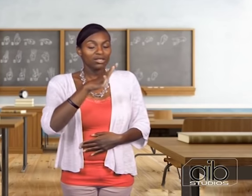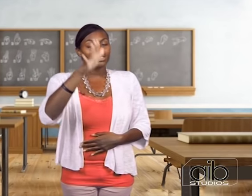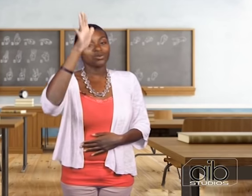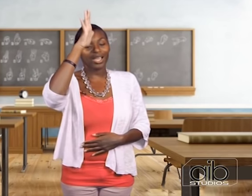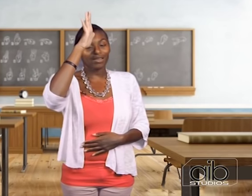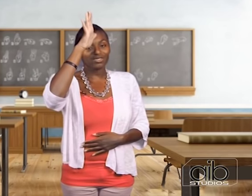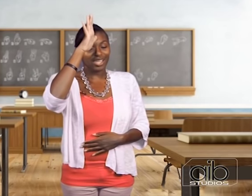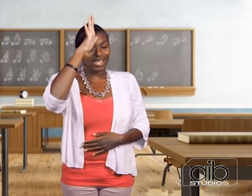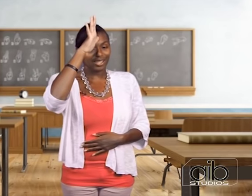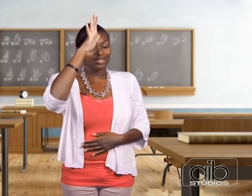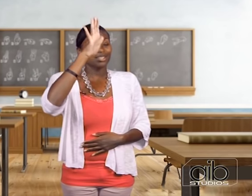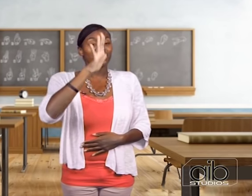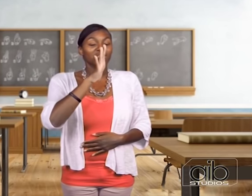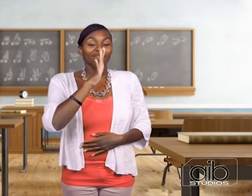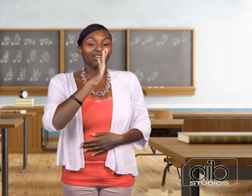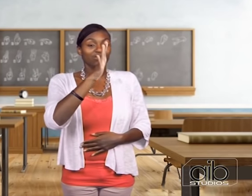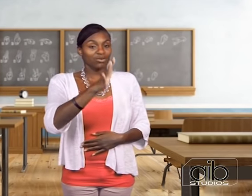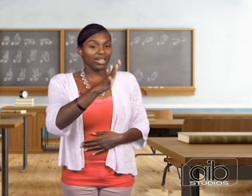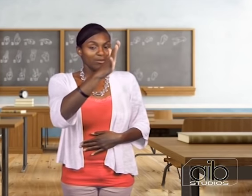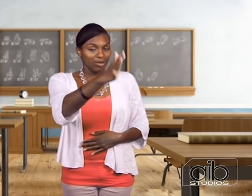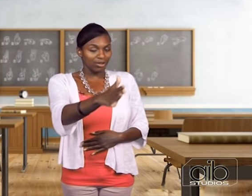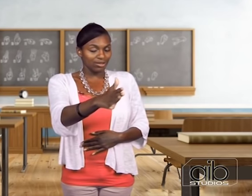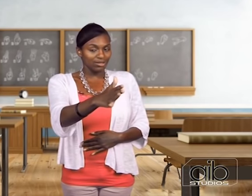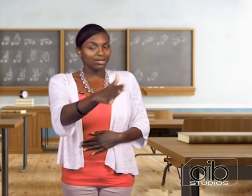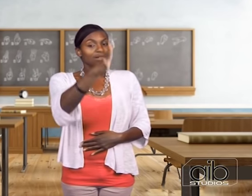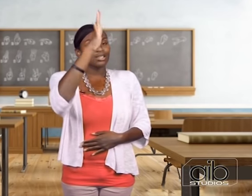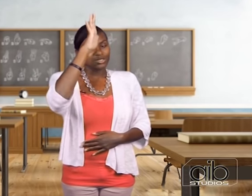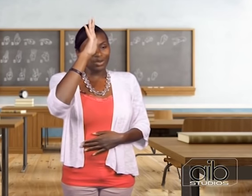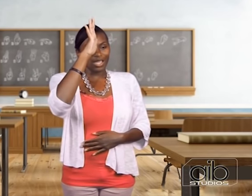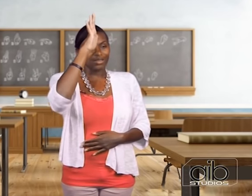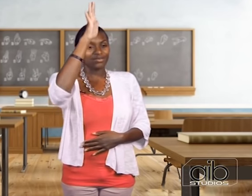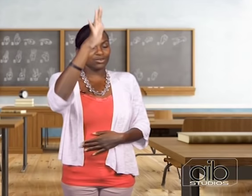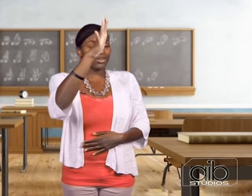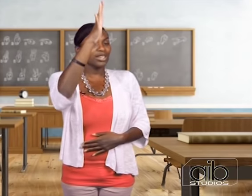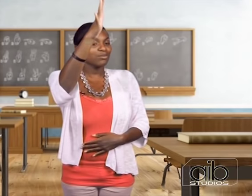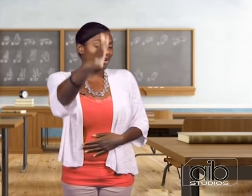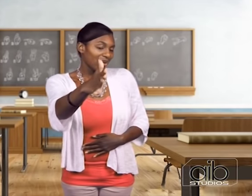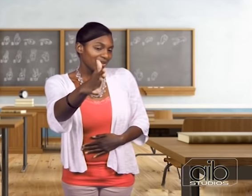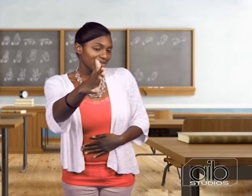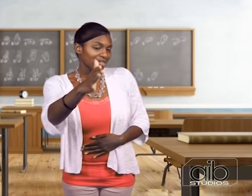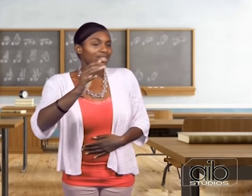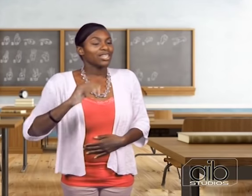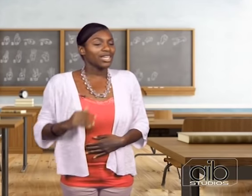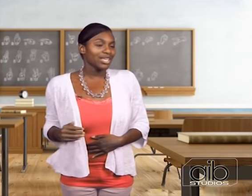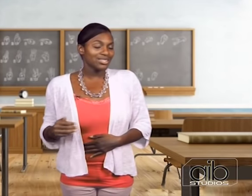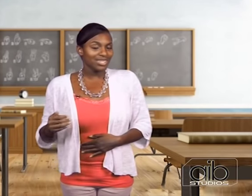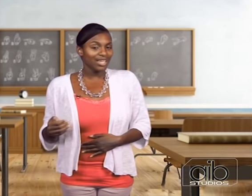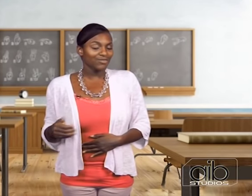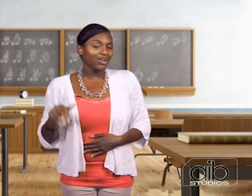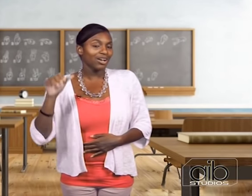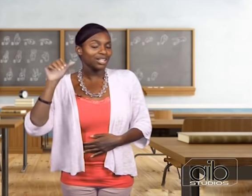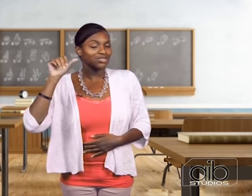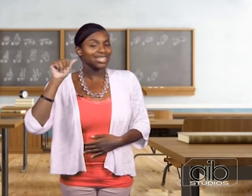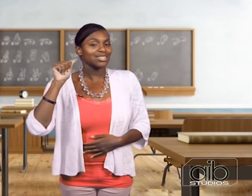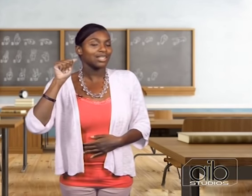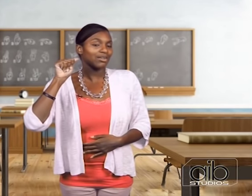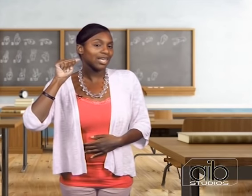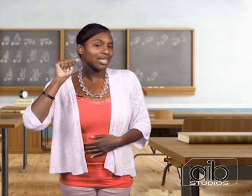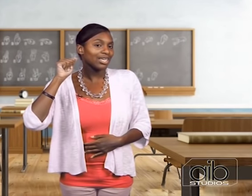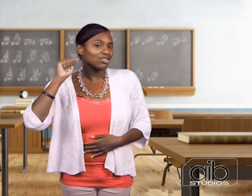you have dad, you have grandma, you have grandpa, and the sign for aunt, you take the letter A and you